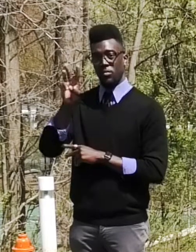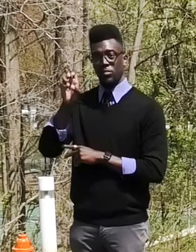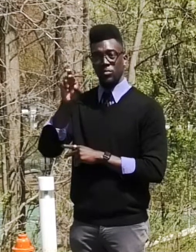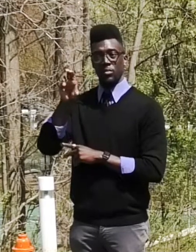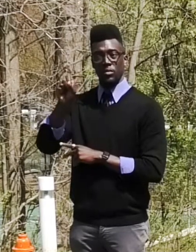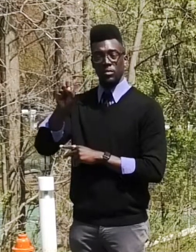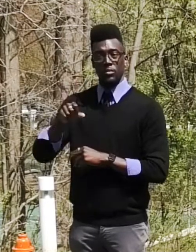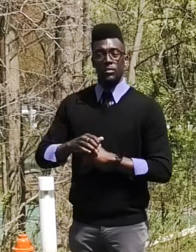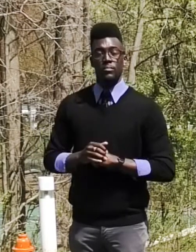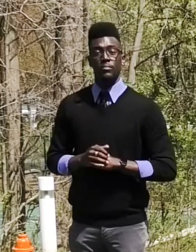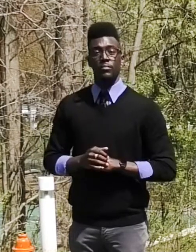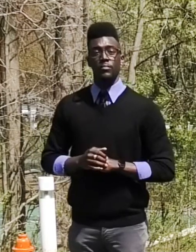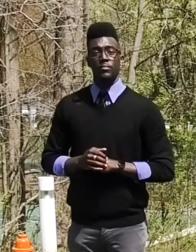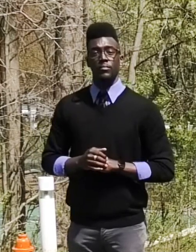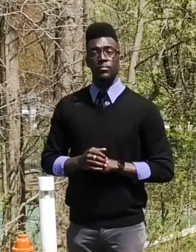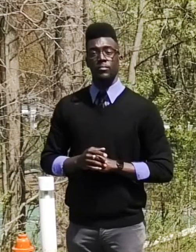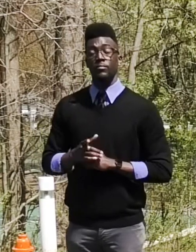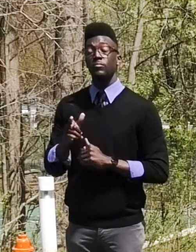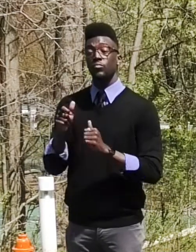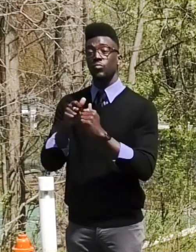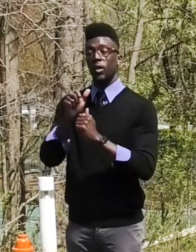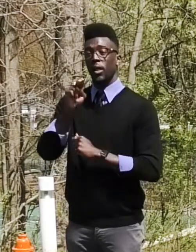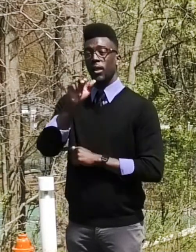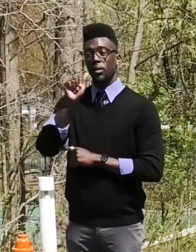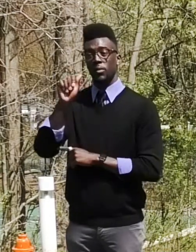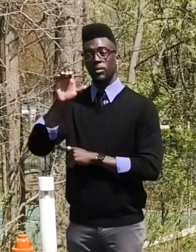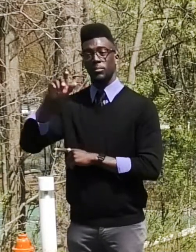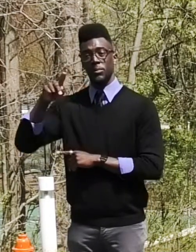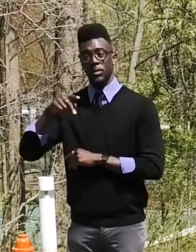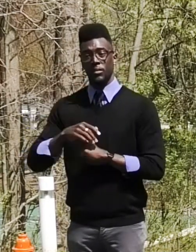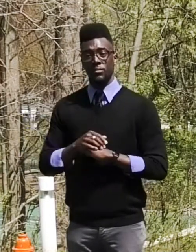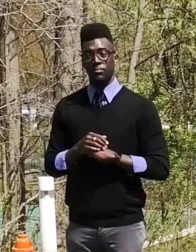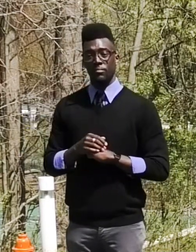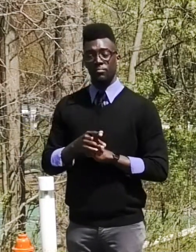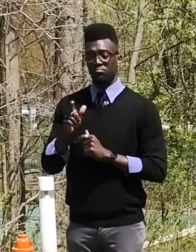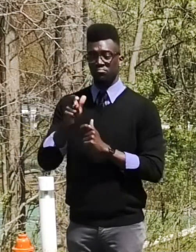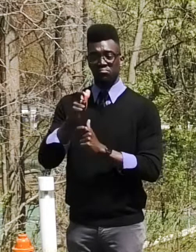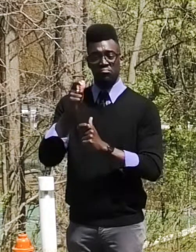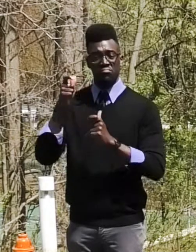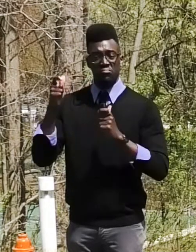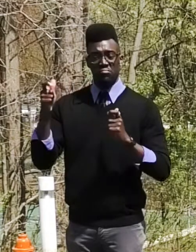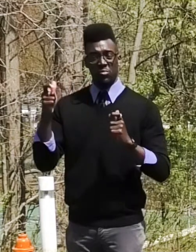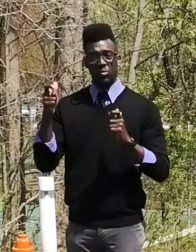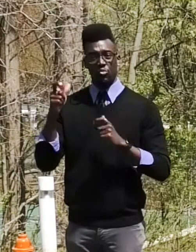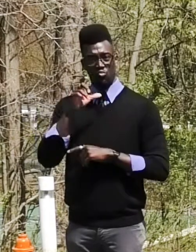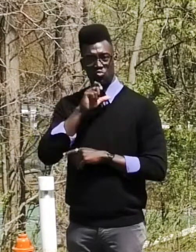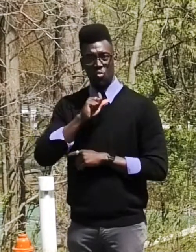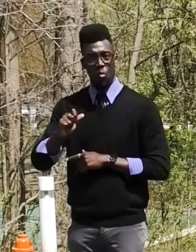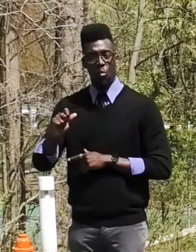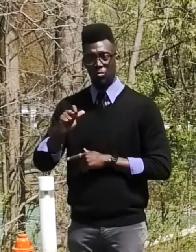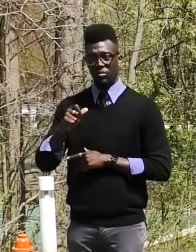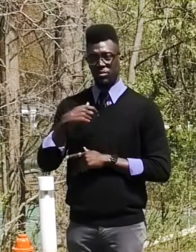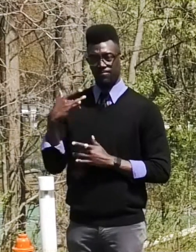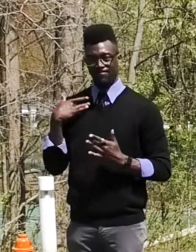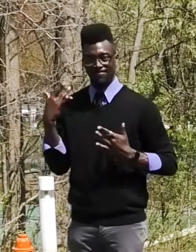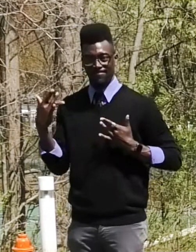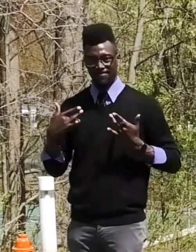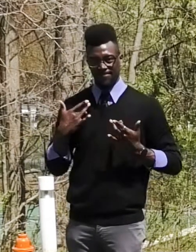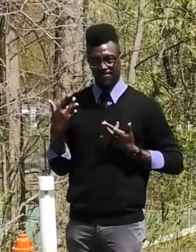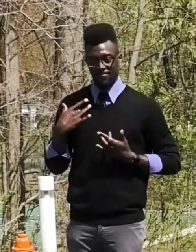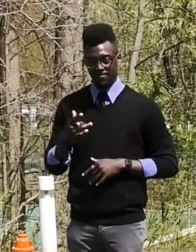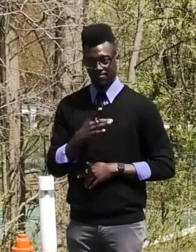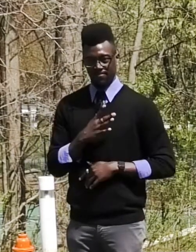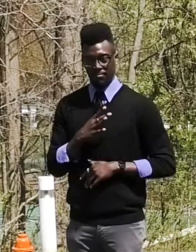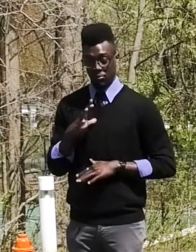WILLIE-FLOWERS, and I'm with the NAACP, the largest and the oldest, the baddest and the boldest, the most loved, the